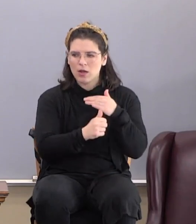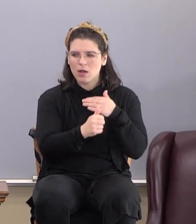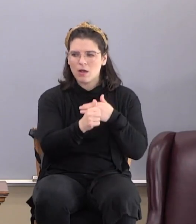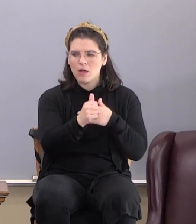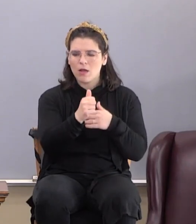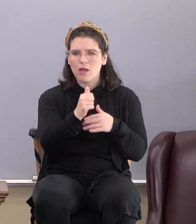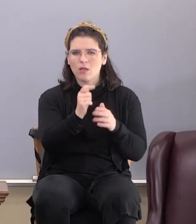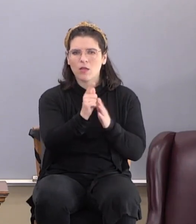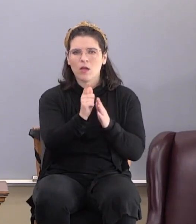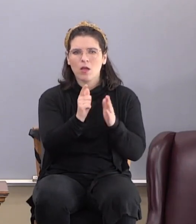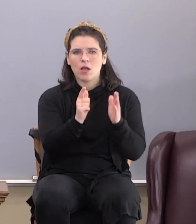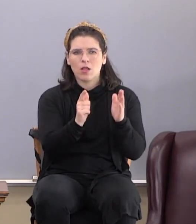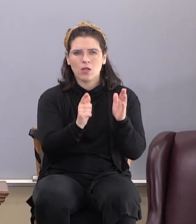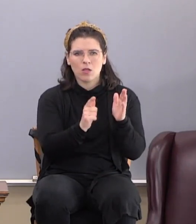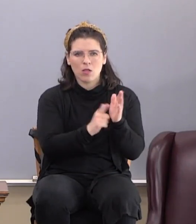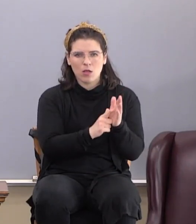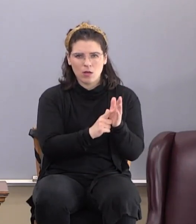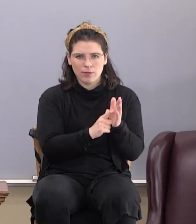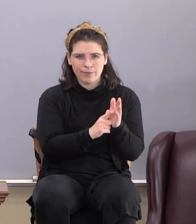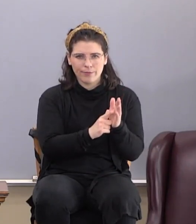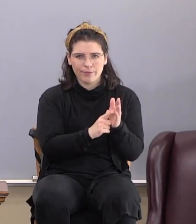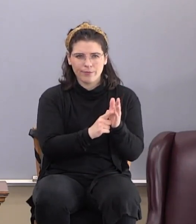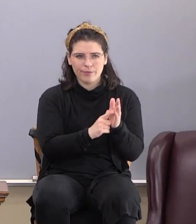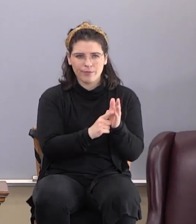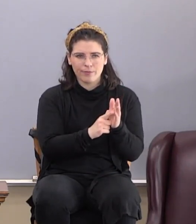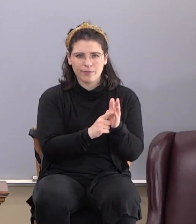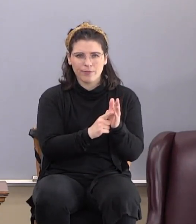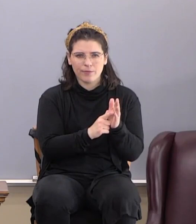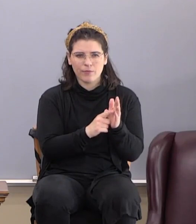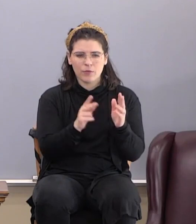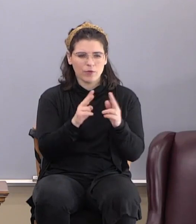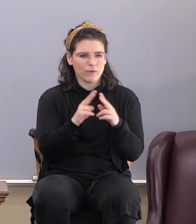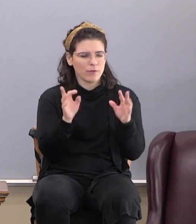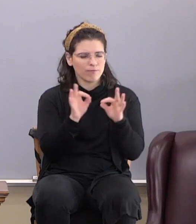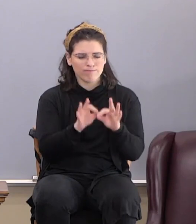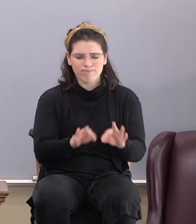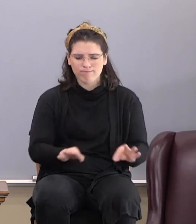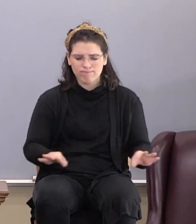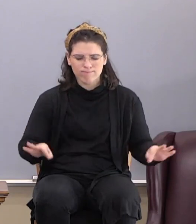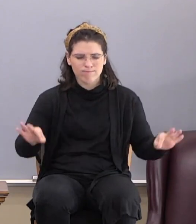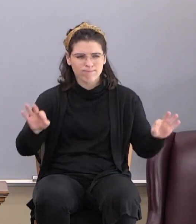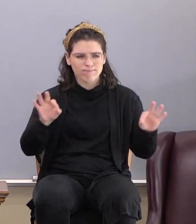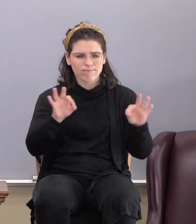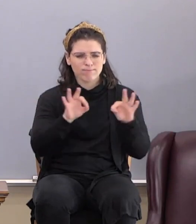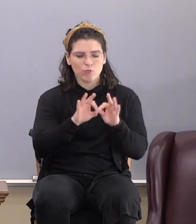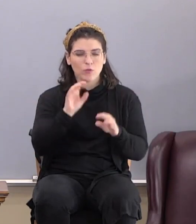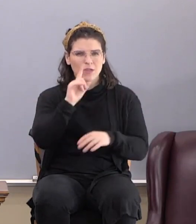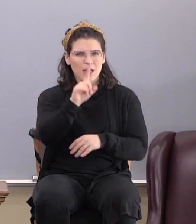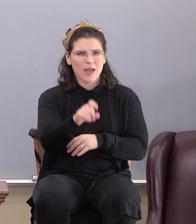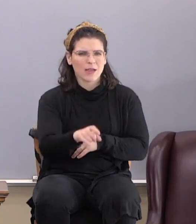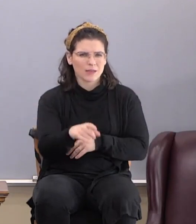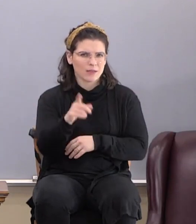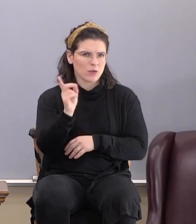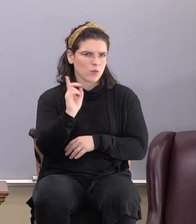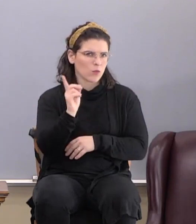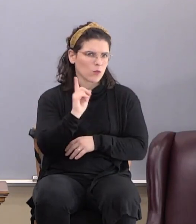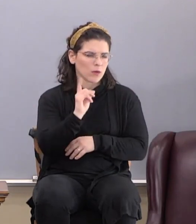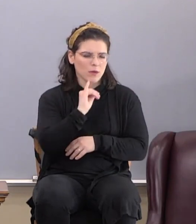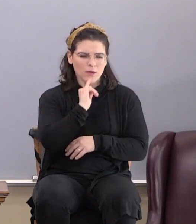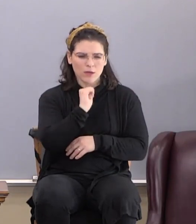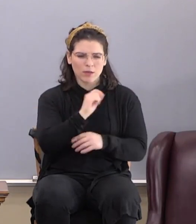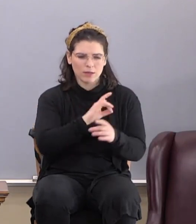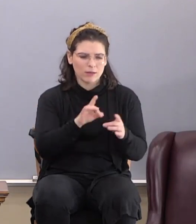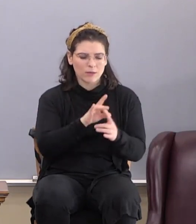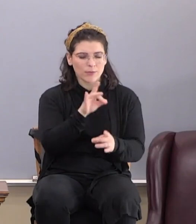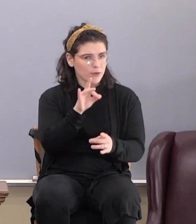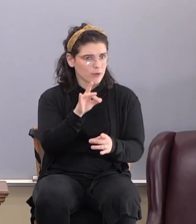the law. So it's critically important to ask the question, where is the